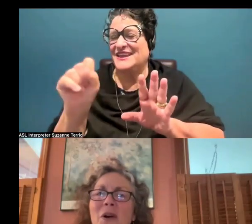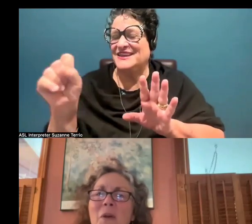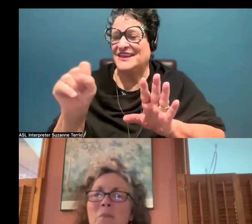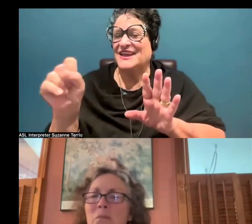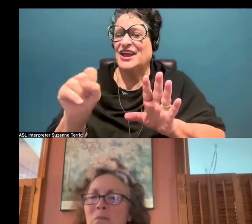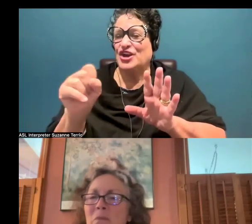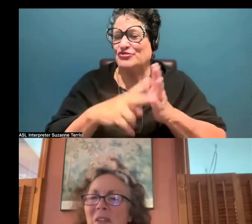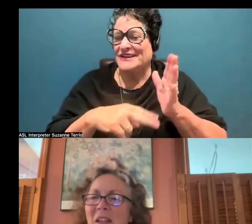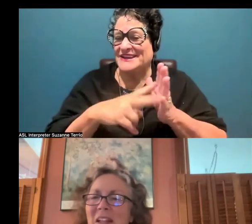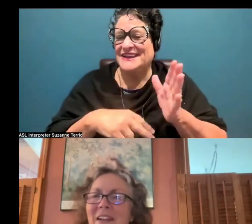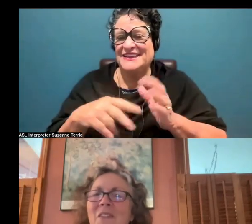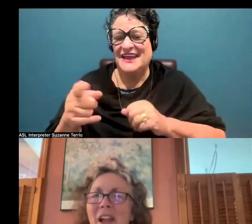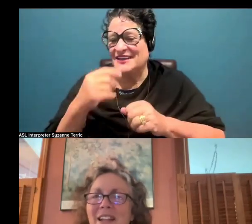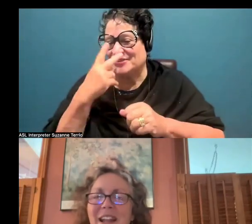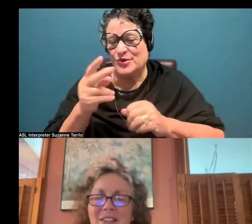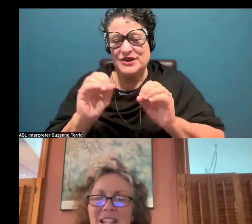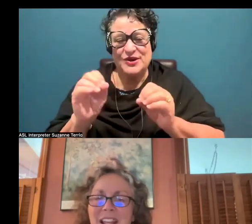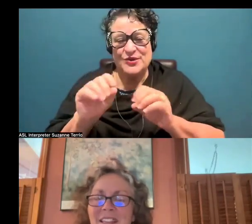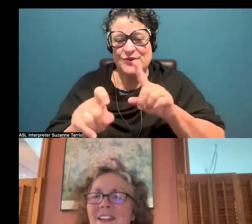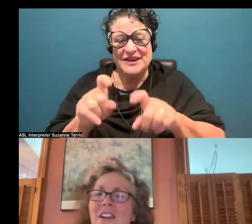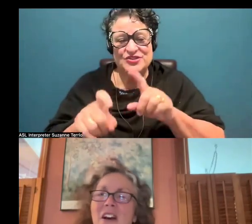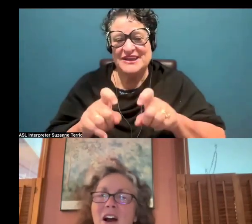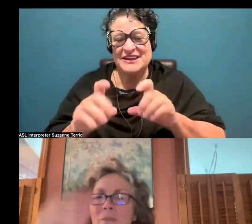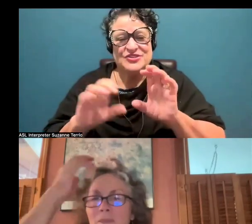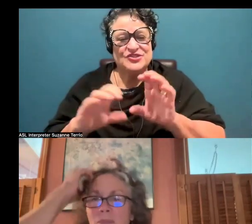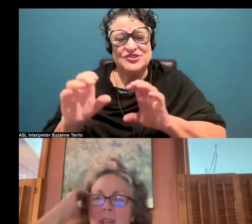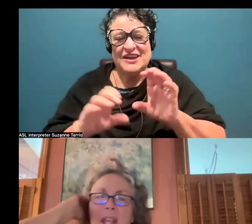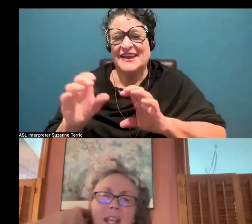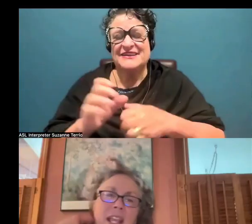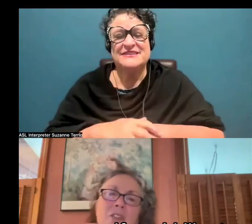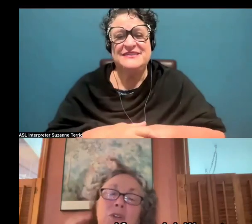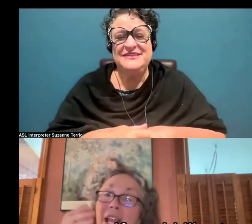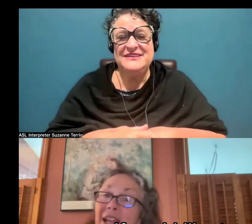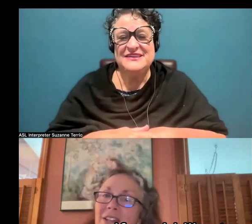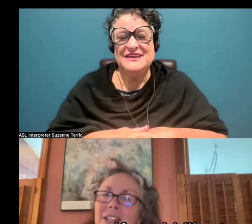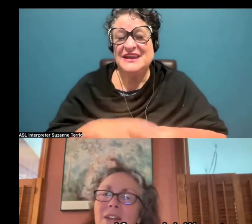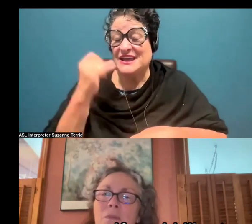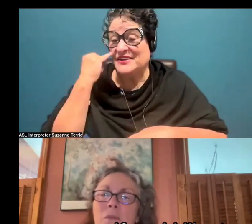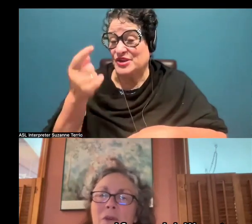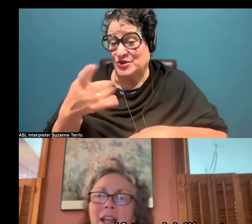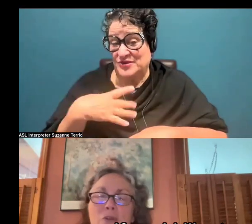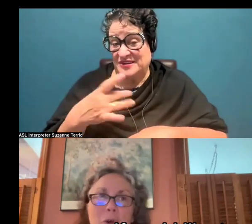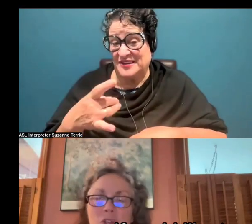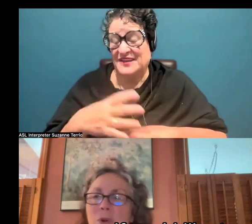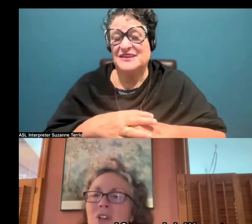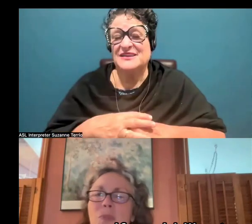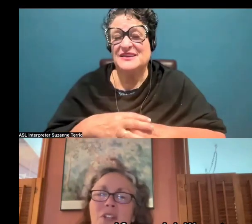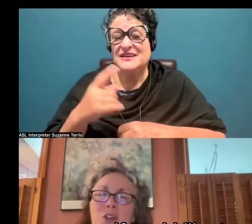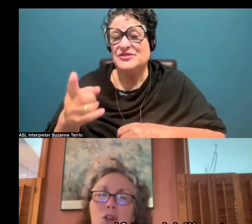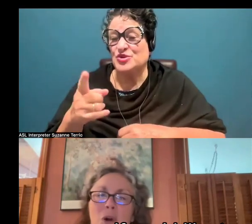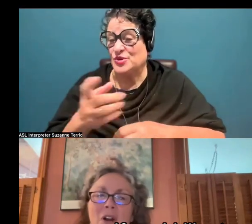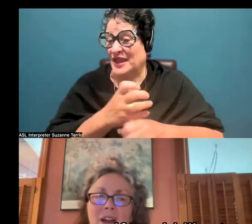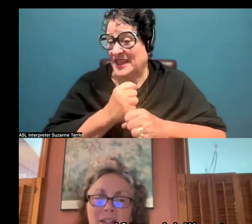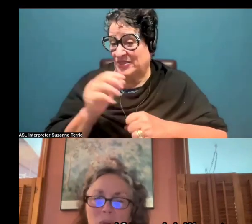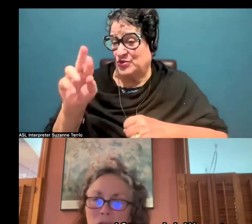there. So Yeah, in the chat, right? right, I didn't see anything. Um, if you'd like to get any of Rory's books, please